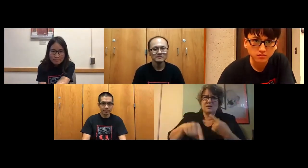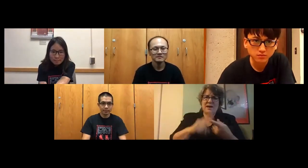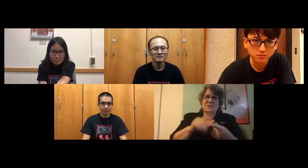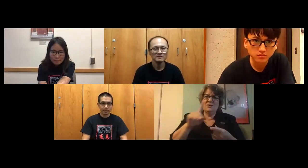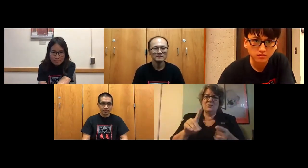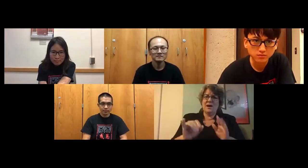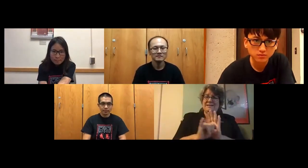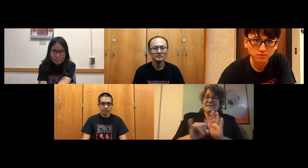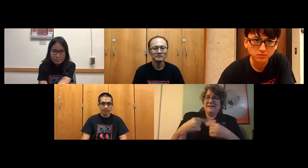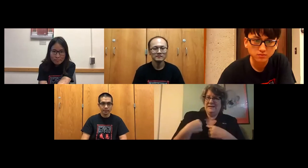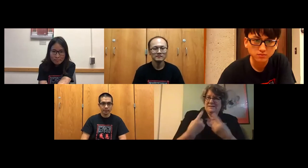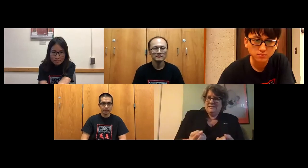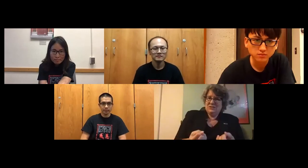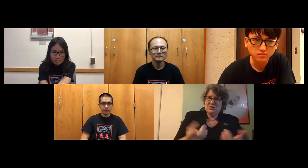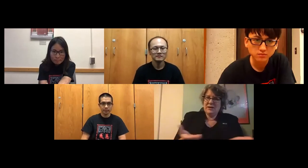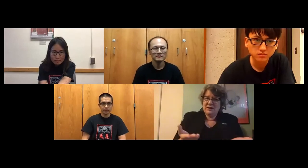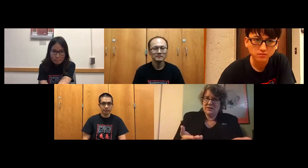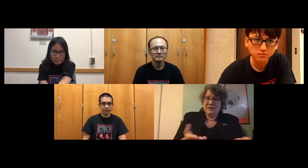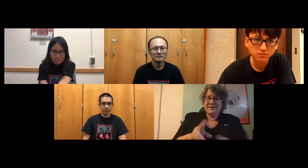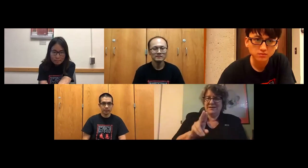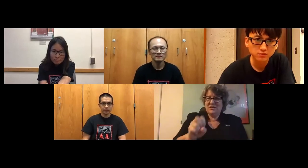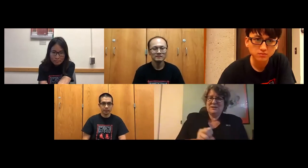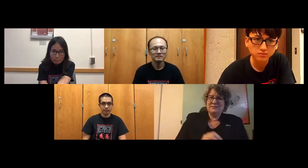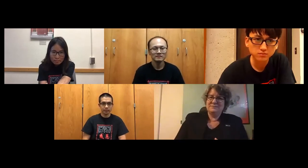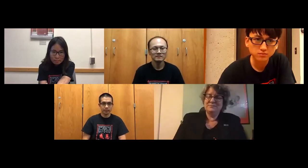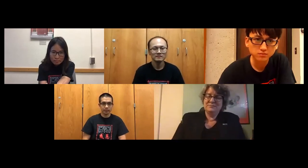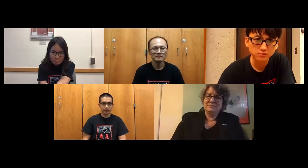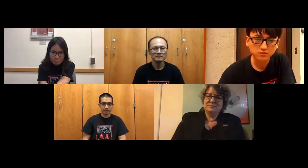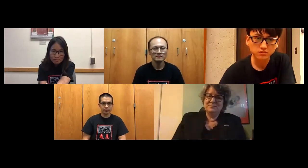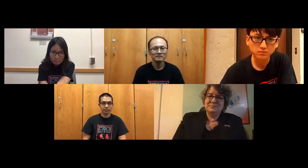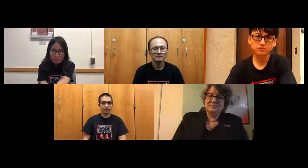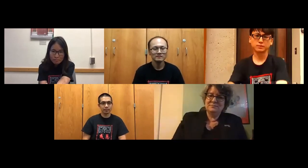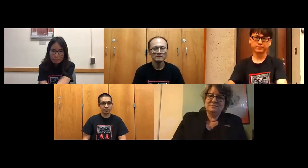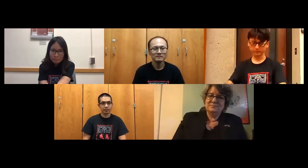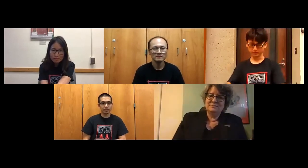So what have you learned about your deaf identity since you've arrived here in the US?